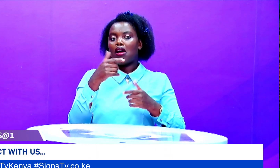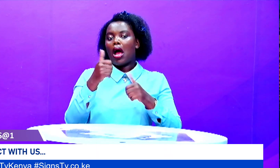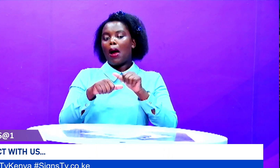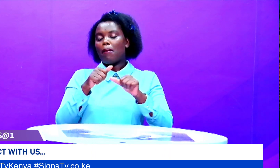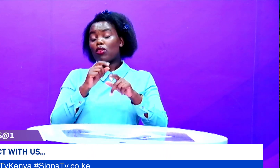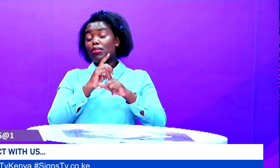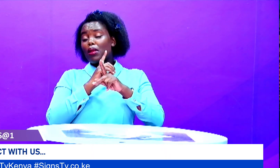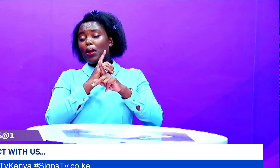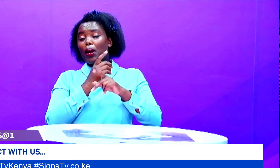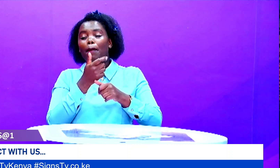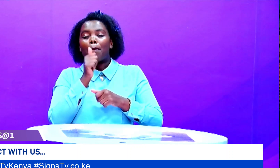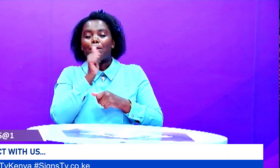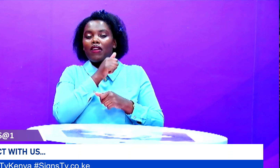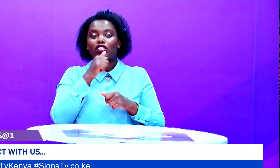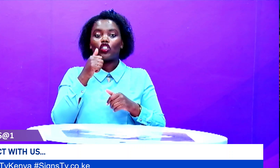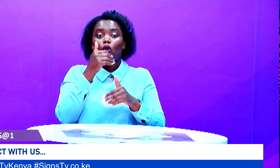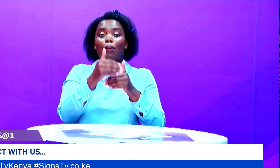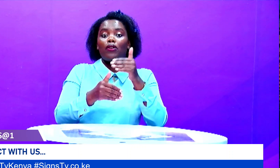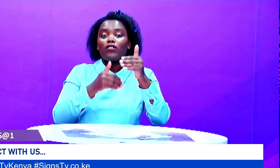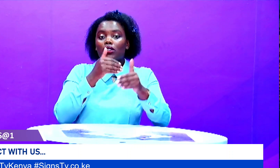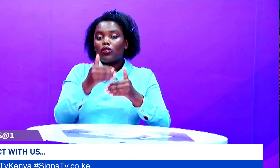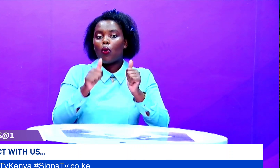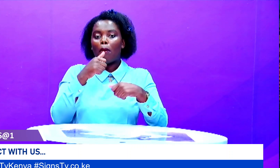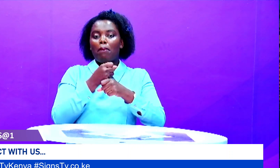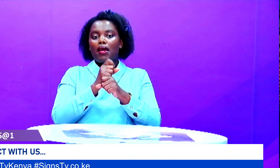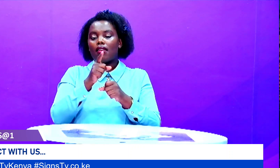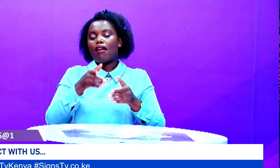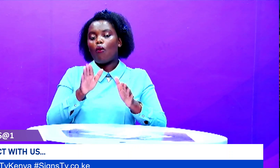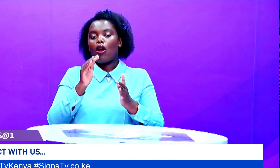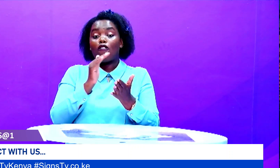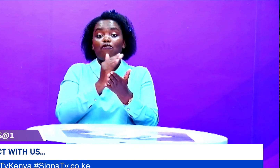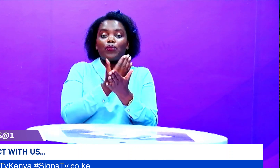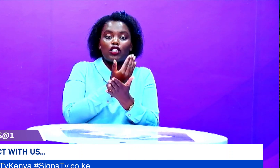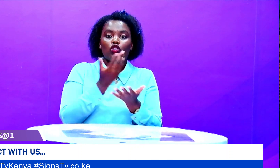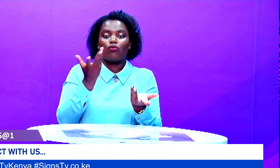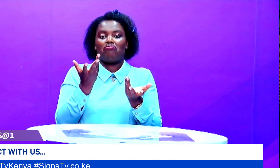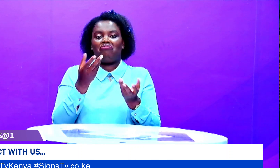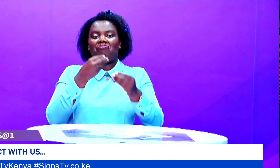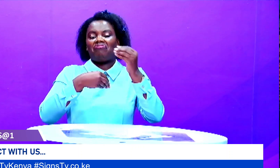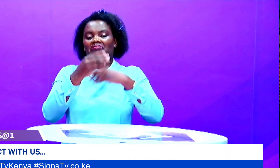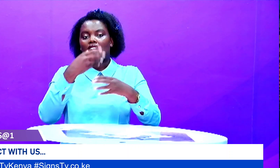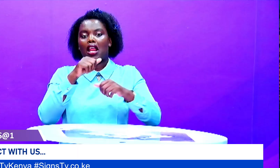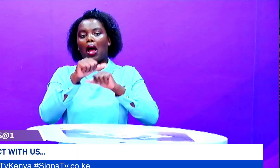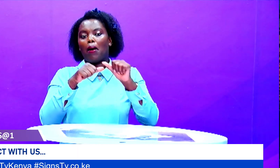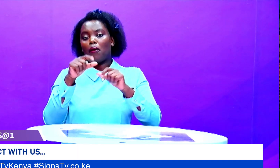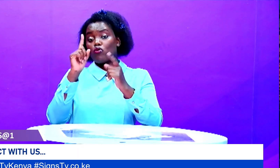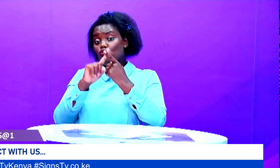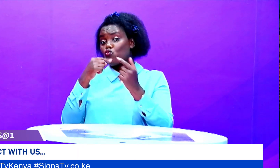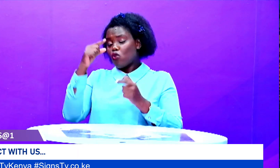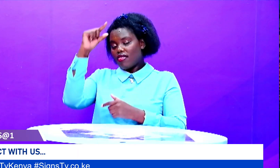The cabinet has authorized the reinstatement of Kenya Pipeline Company in the privatization process, paving the way for